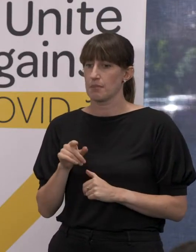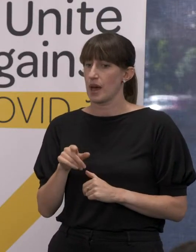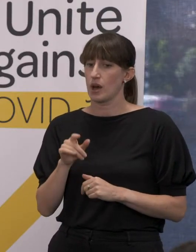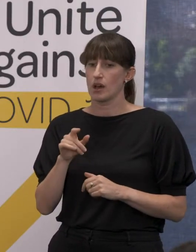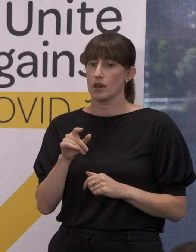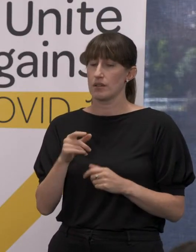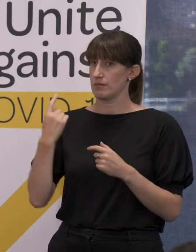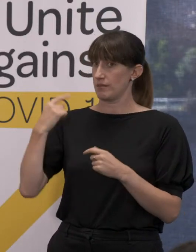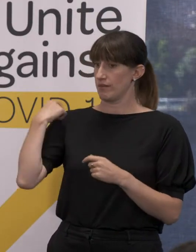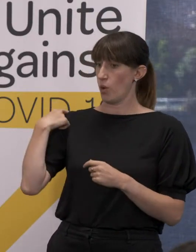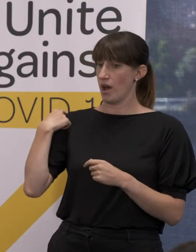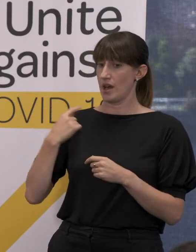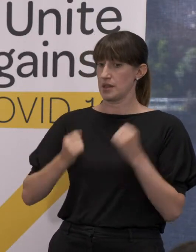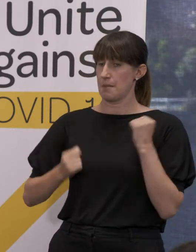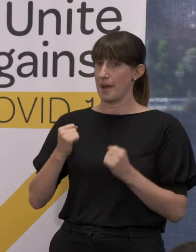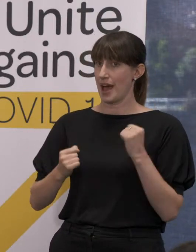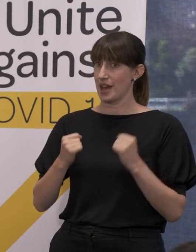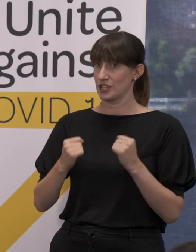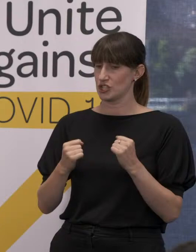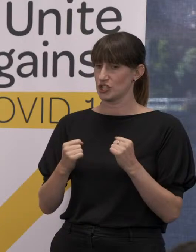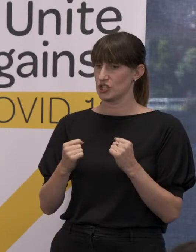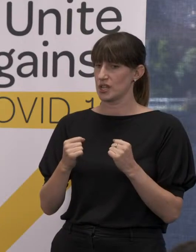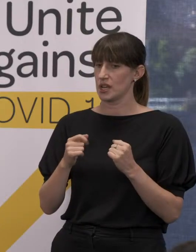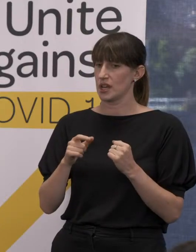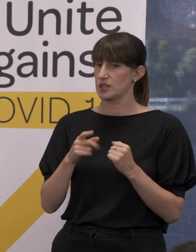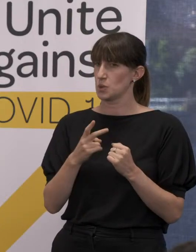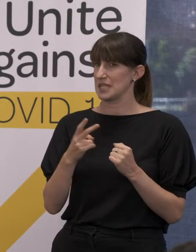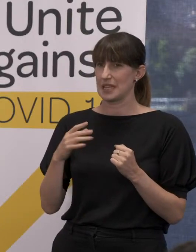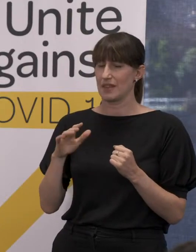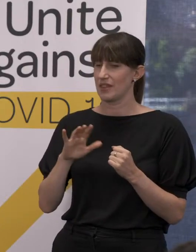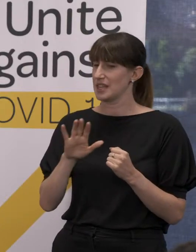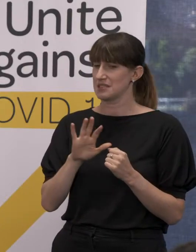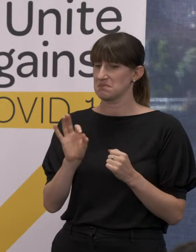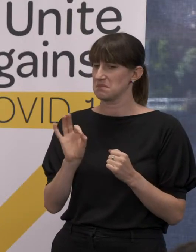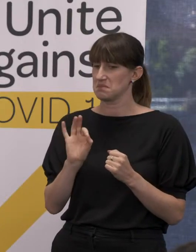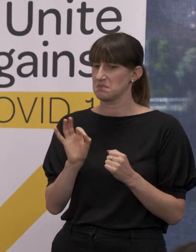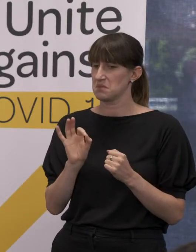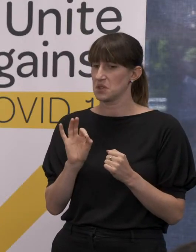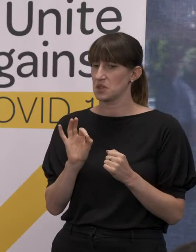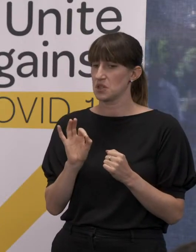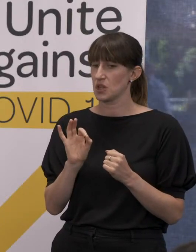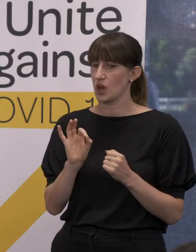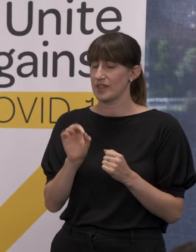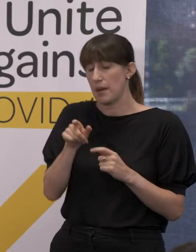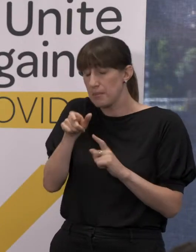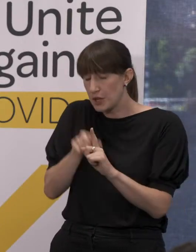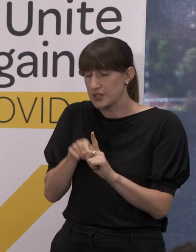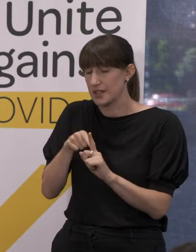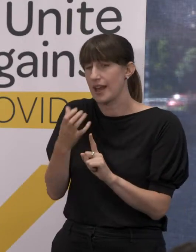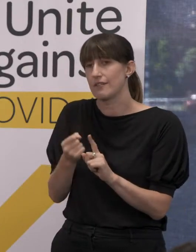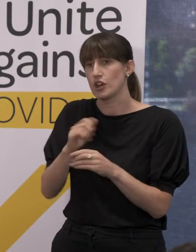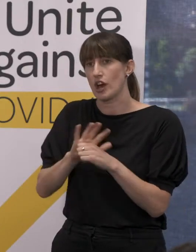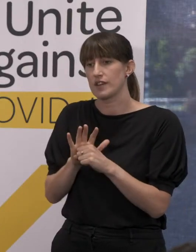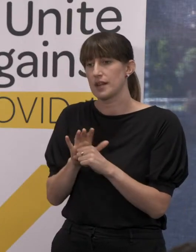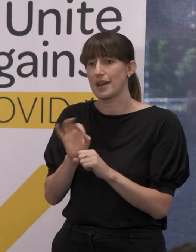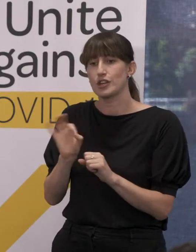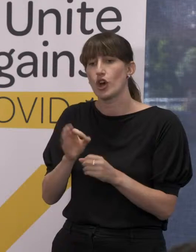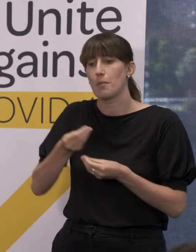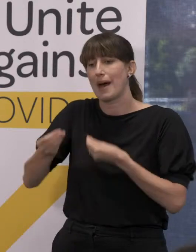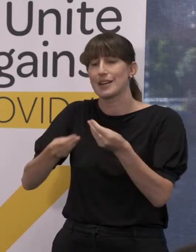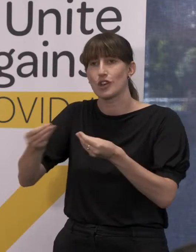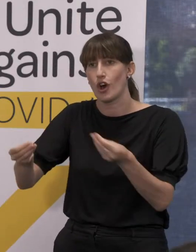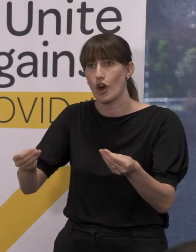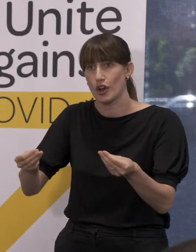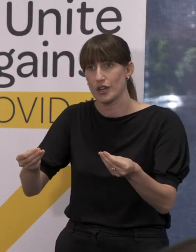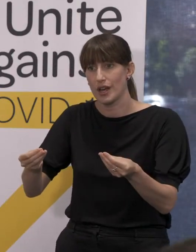transmission from that person, but it just does raise the question about whether there is something in the facility. It may just be coincidence, but we don't want to take any chances,